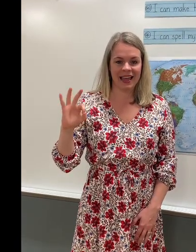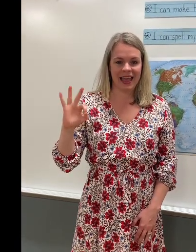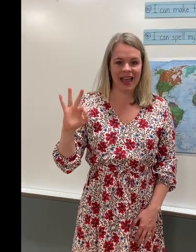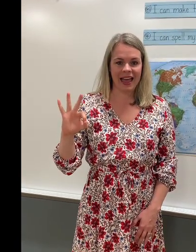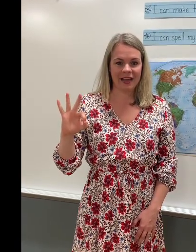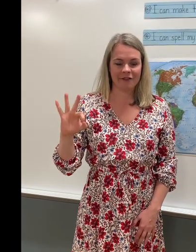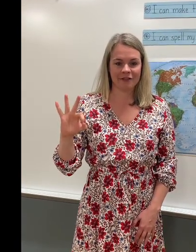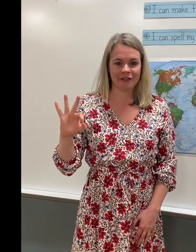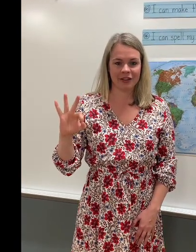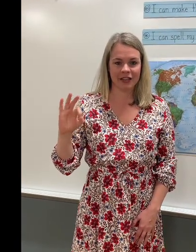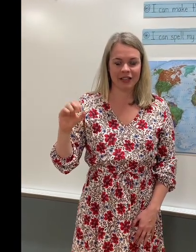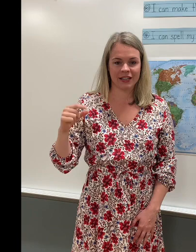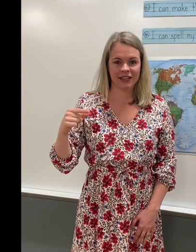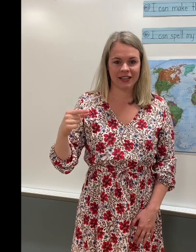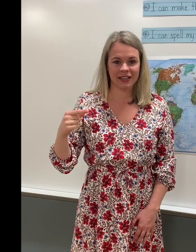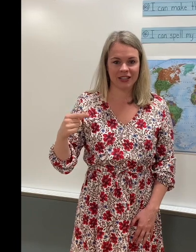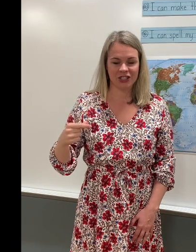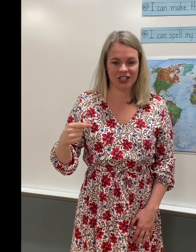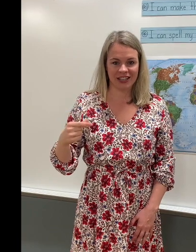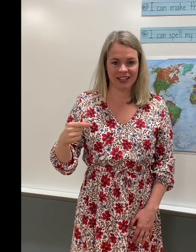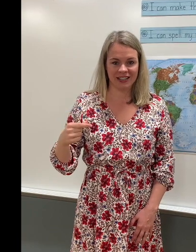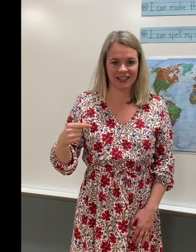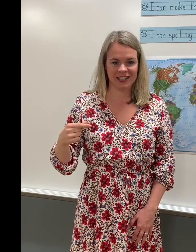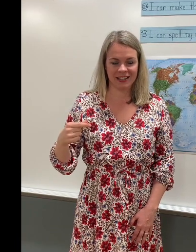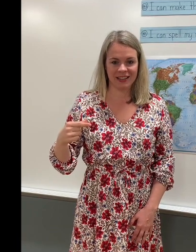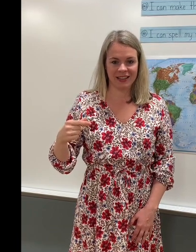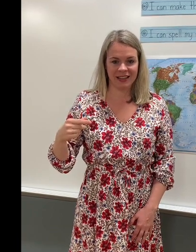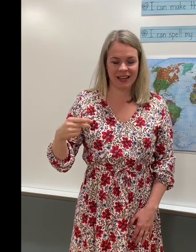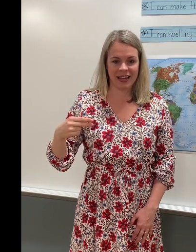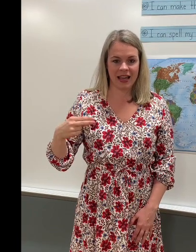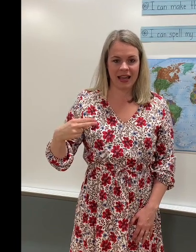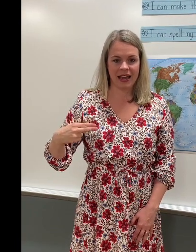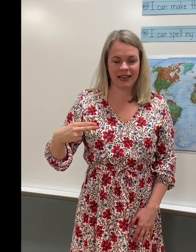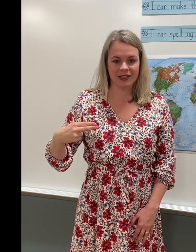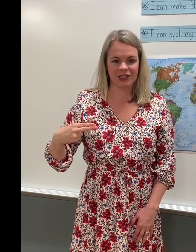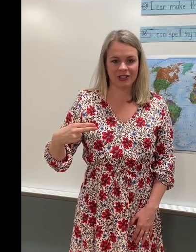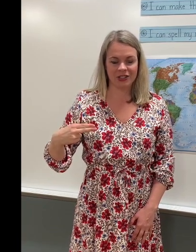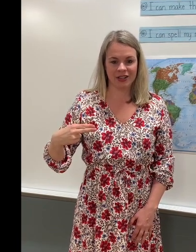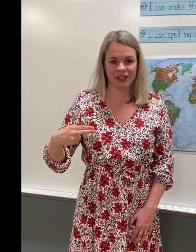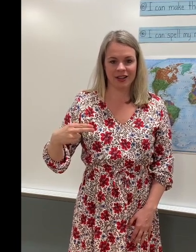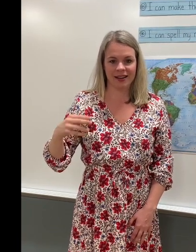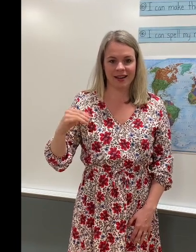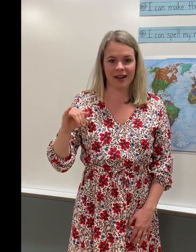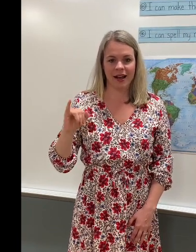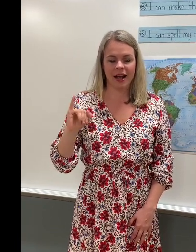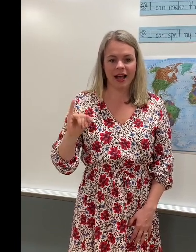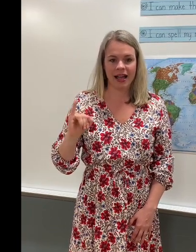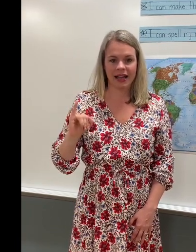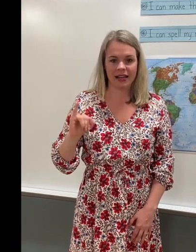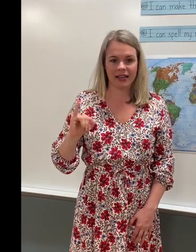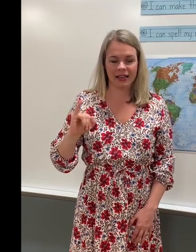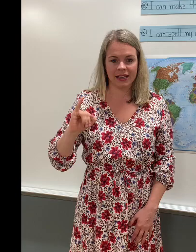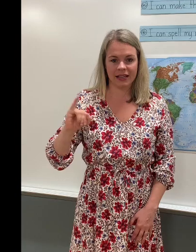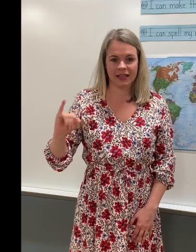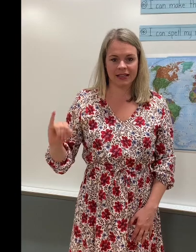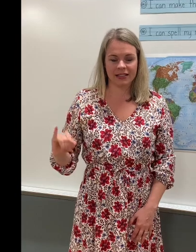F, G, H, I,